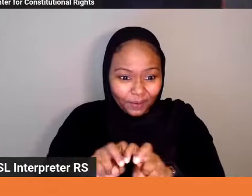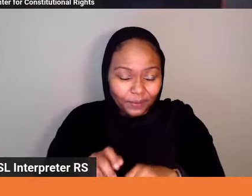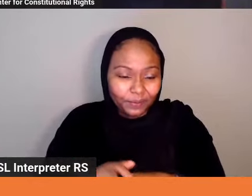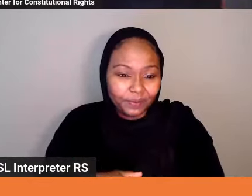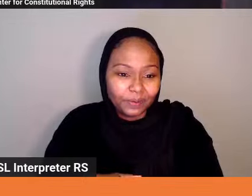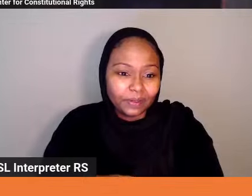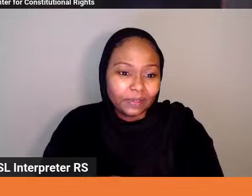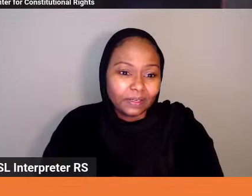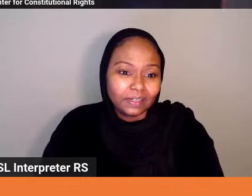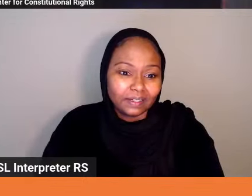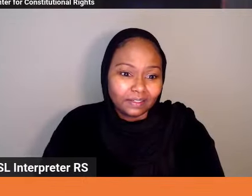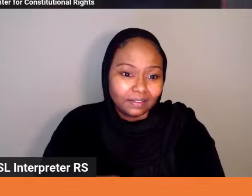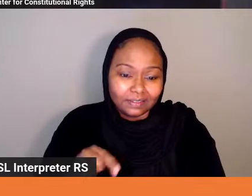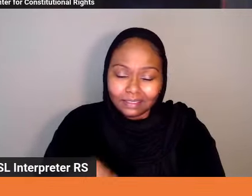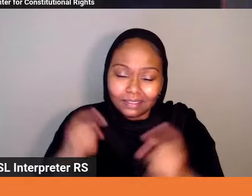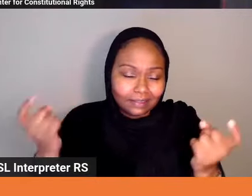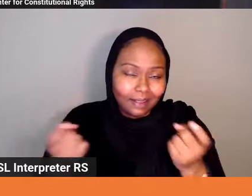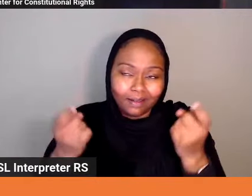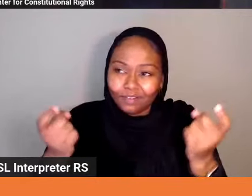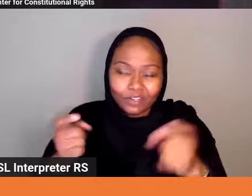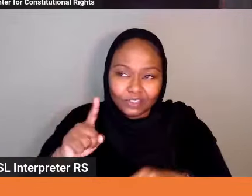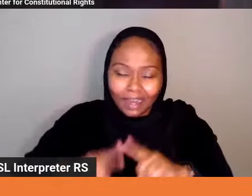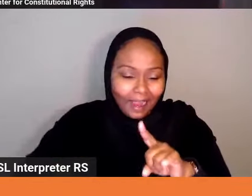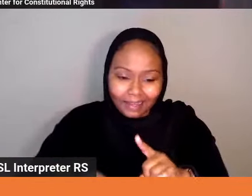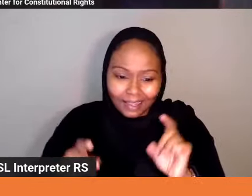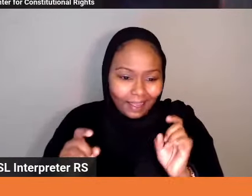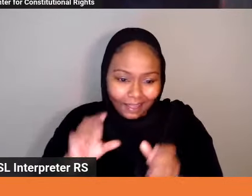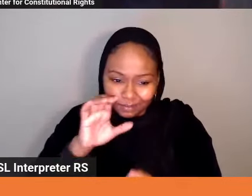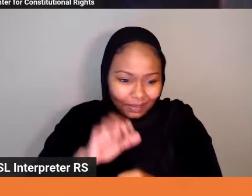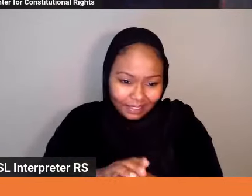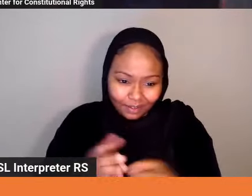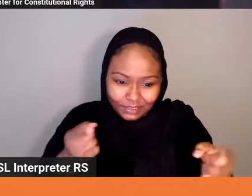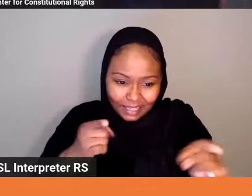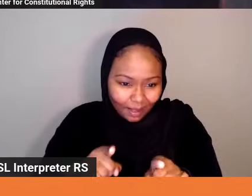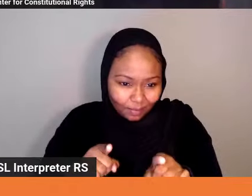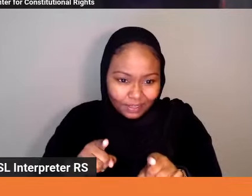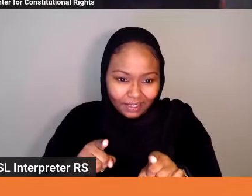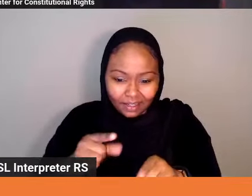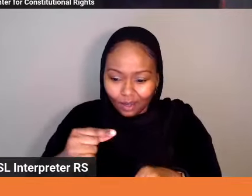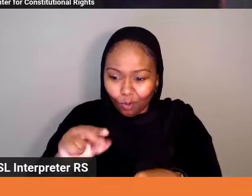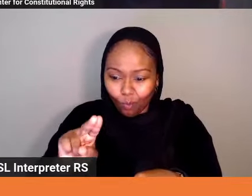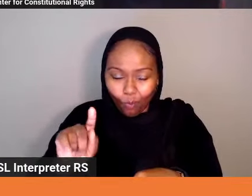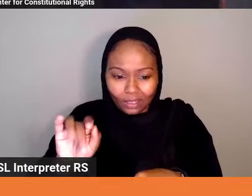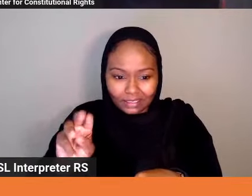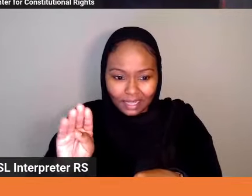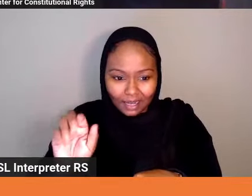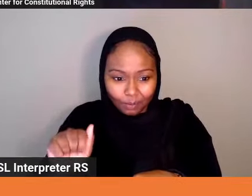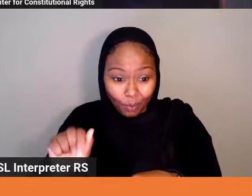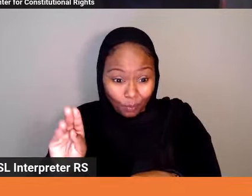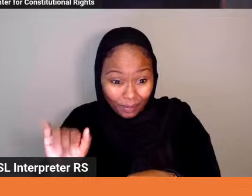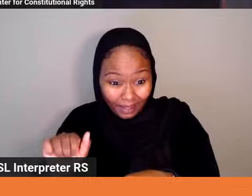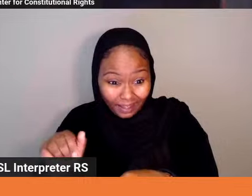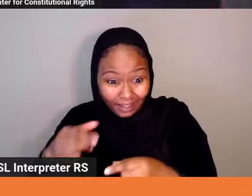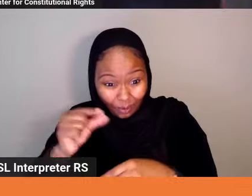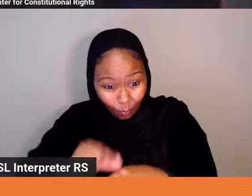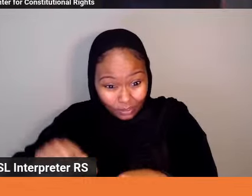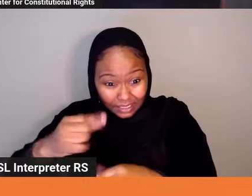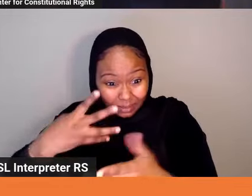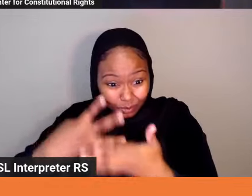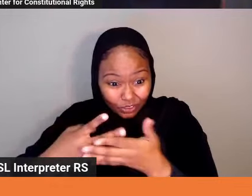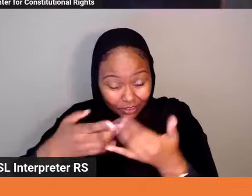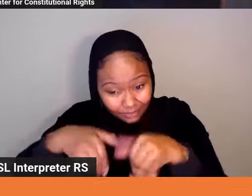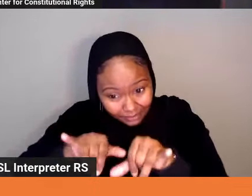an anniversary that I cannot believe is happening with Guantanamo Bay still open and men detained there and